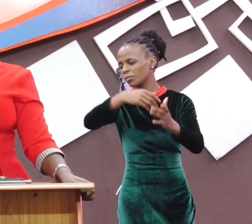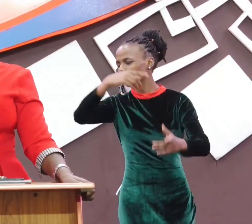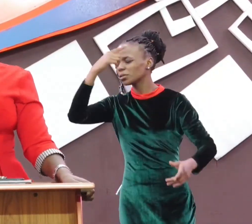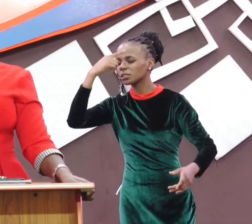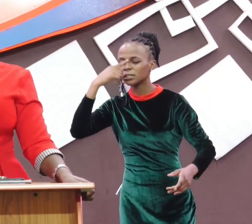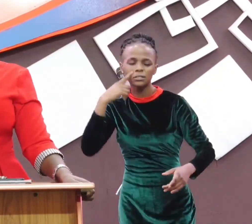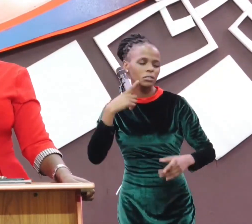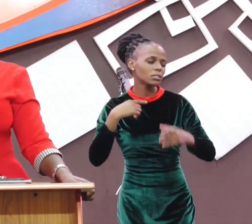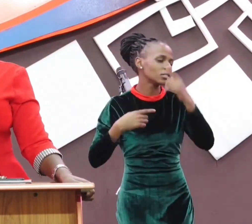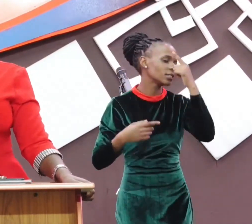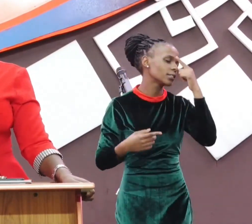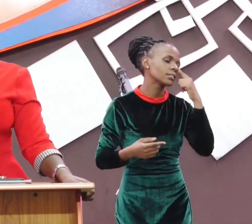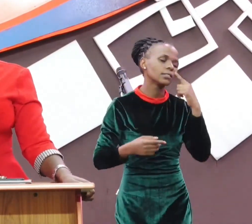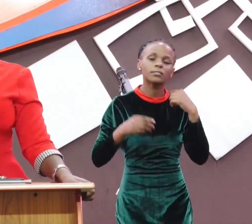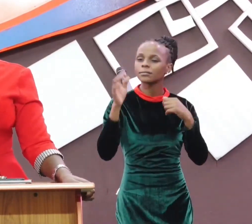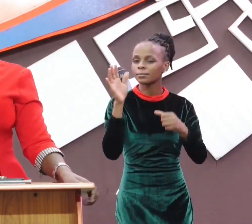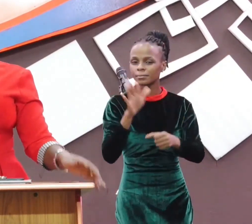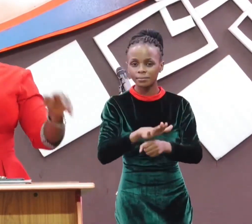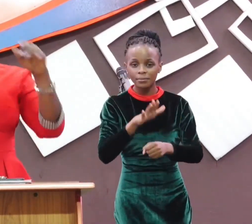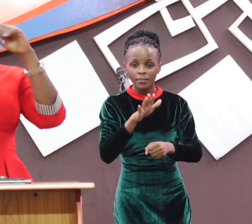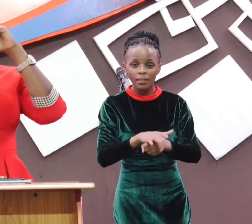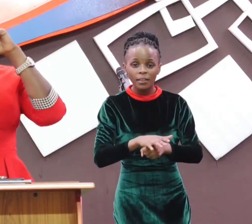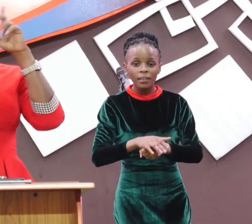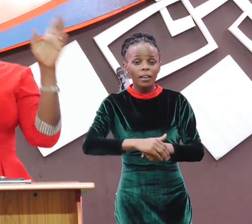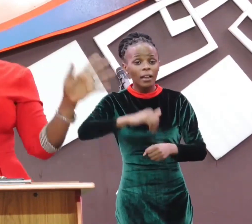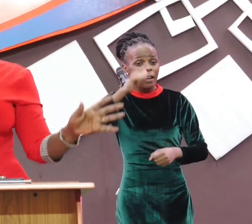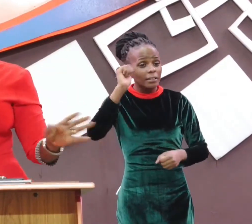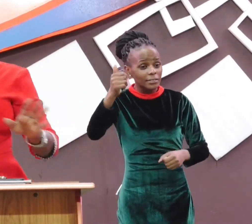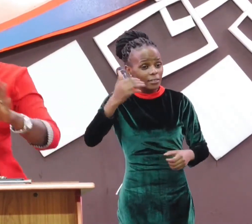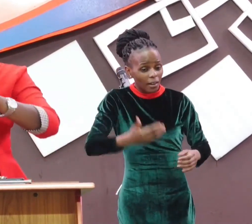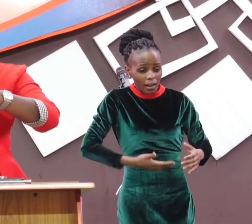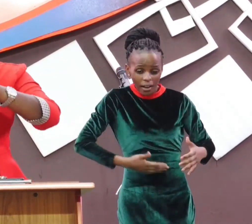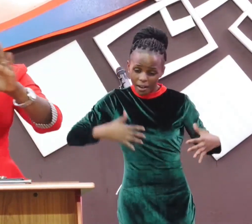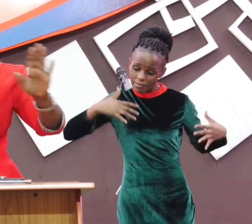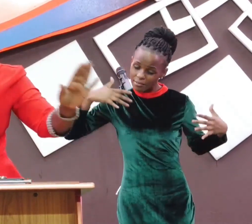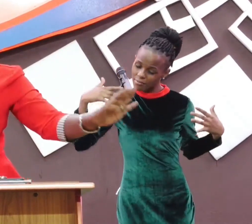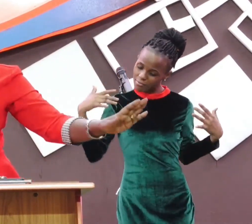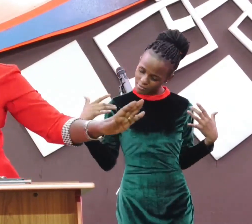before Jesus saved me, I cried a lot. I